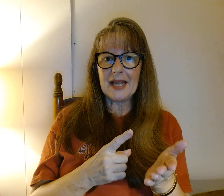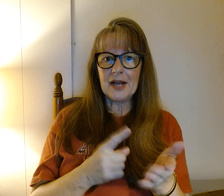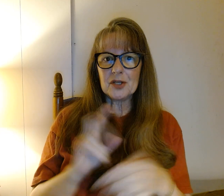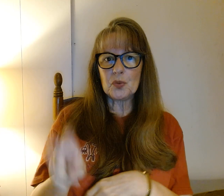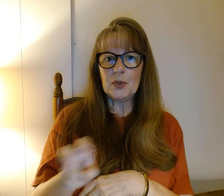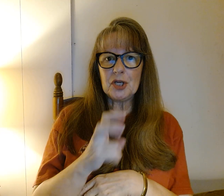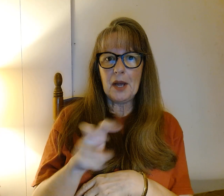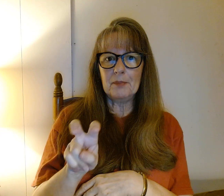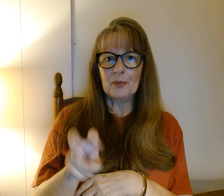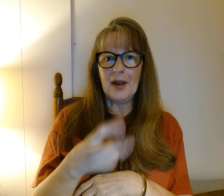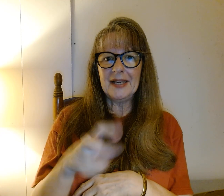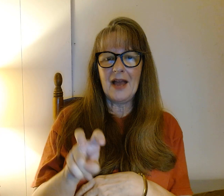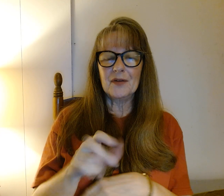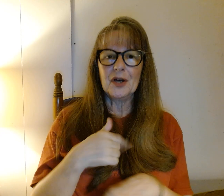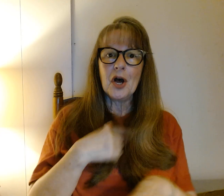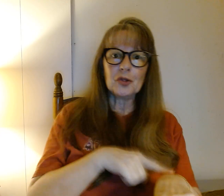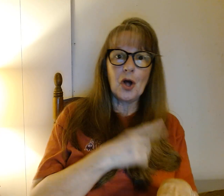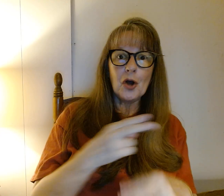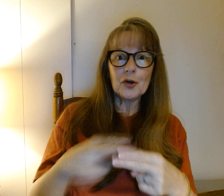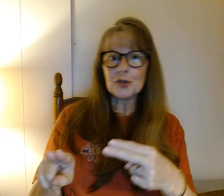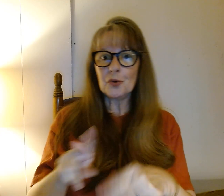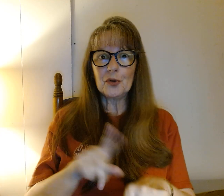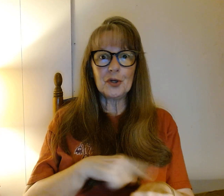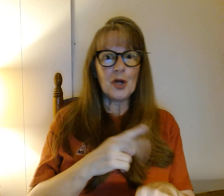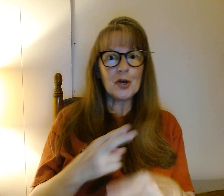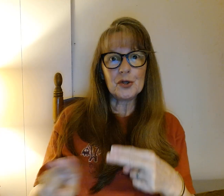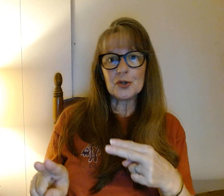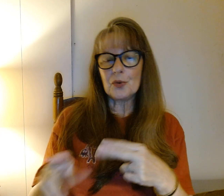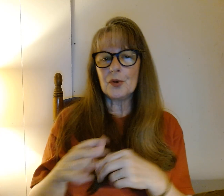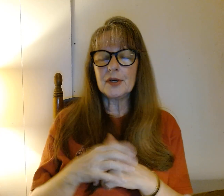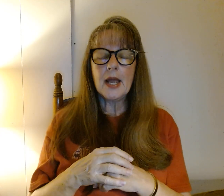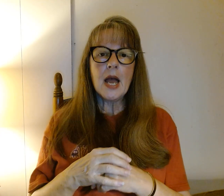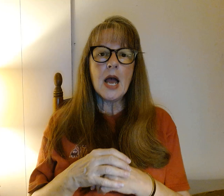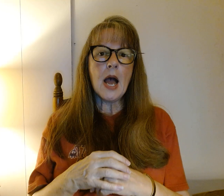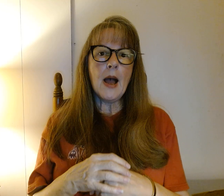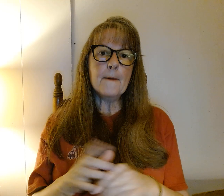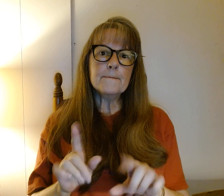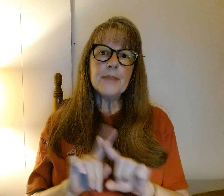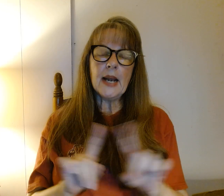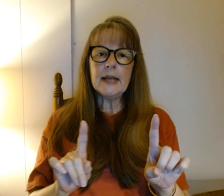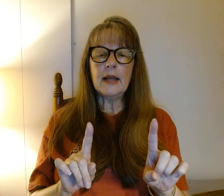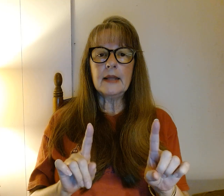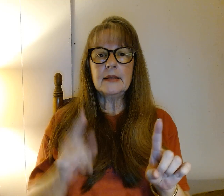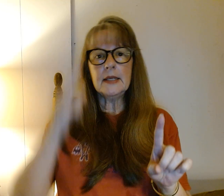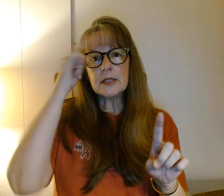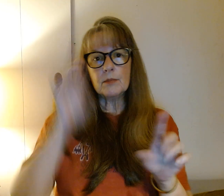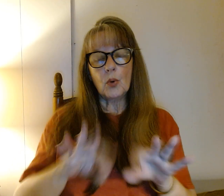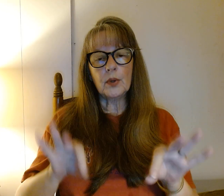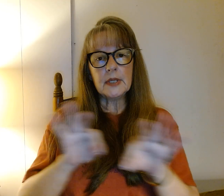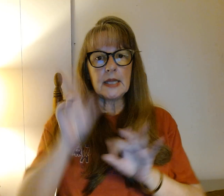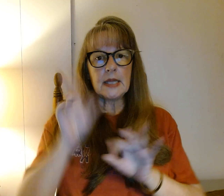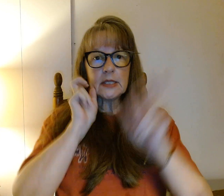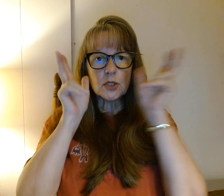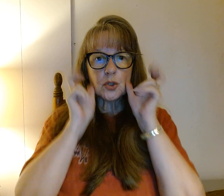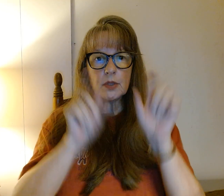of switch it up, right? Have a long and a short and a long and a short. But I think it's important as I listen to the